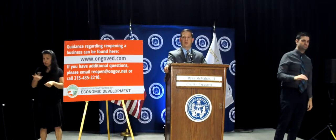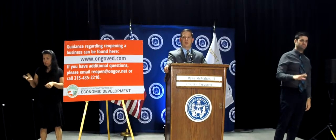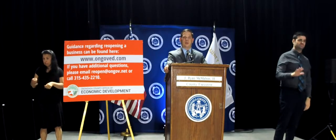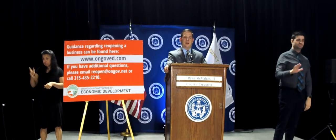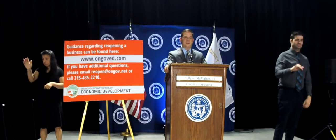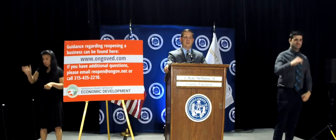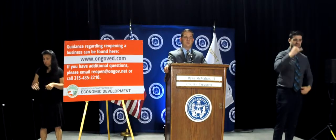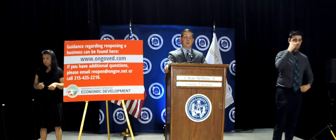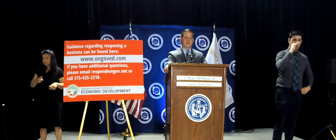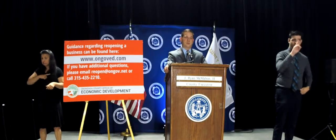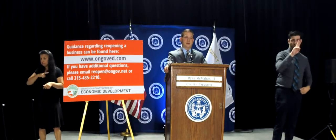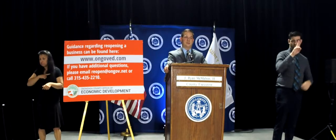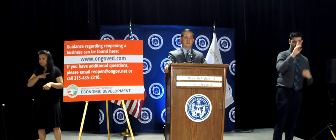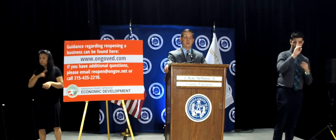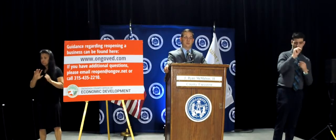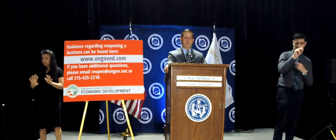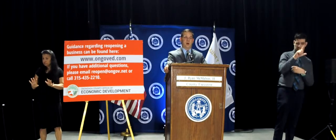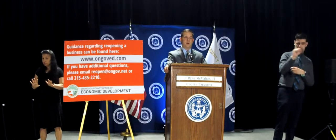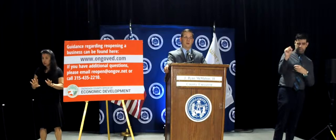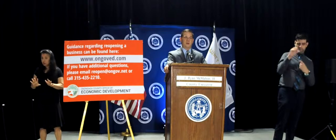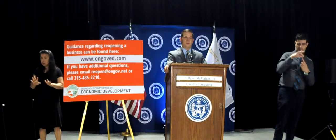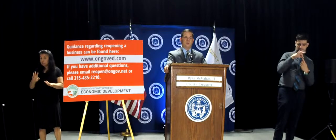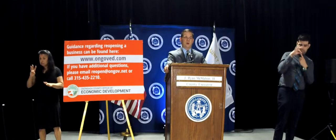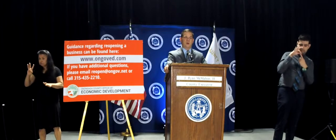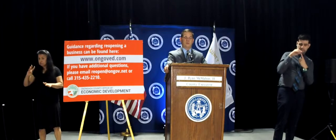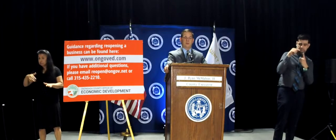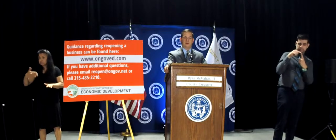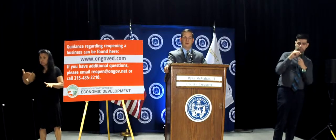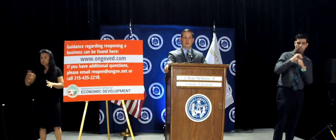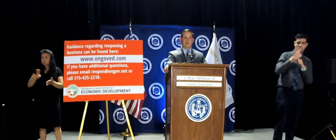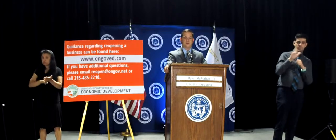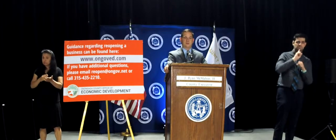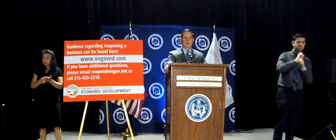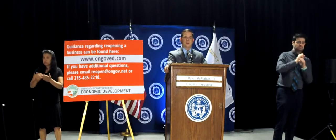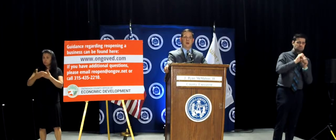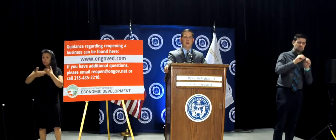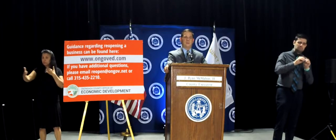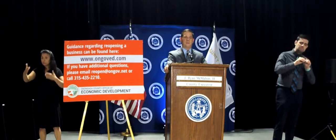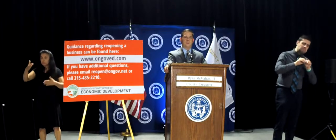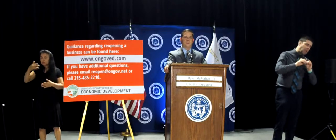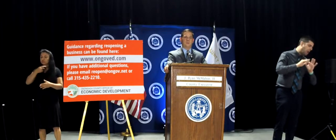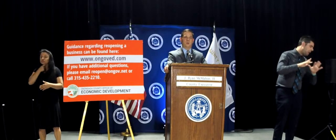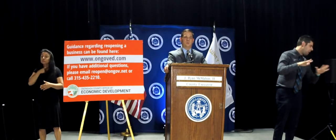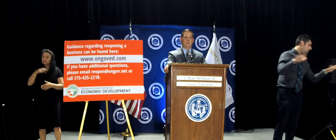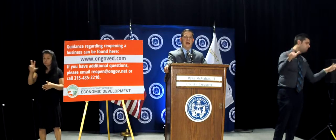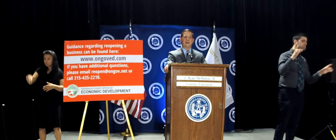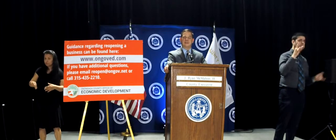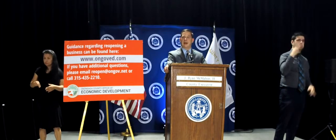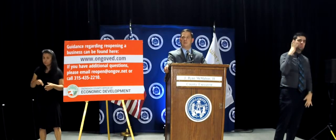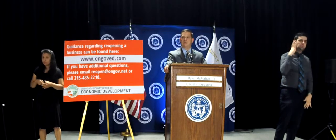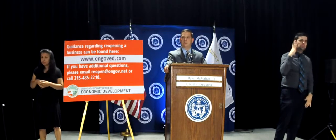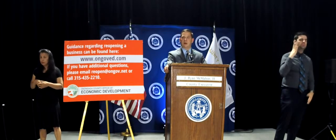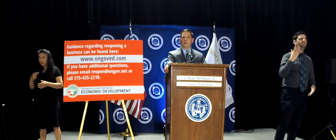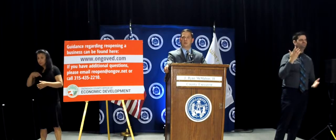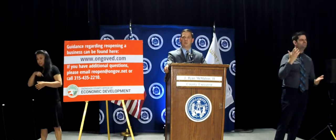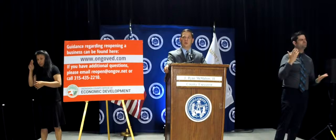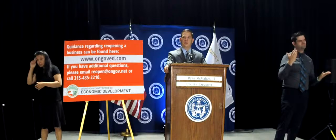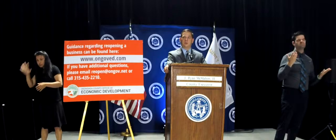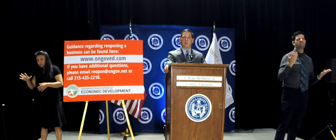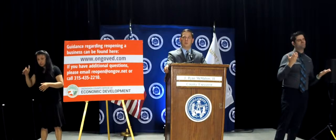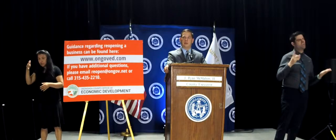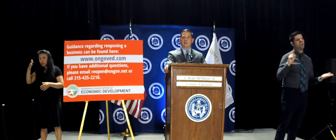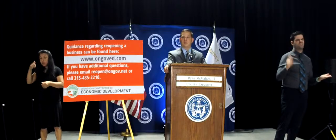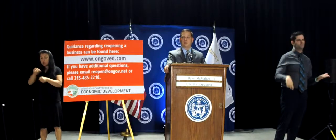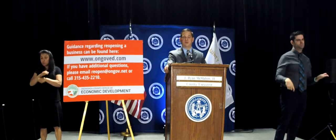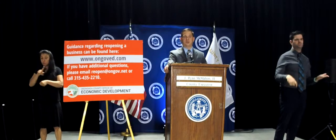there. And then that's when we just got to continue to be smart. We know enough about the virus. We're buying time for the medical community to